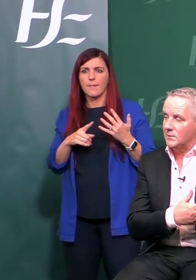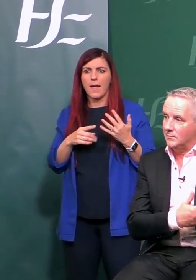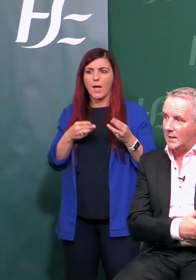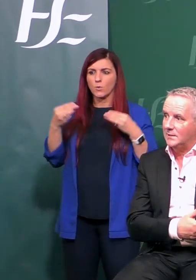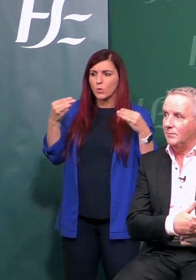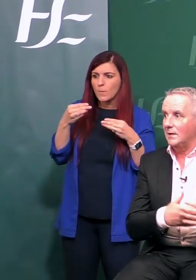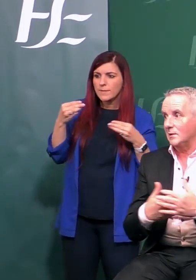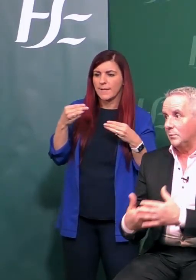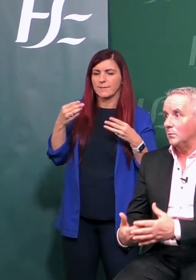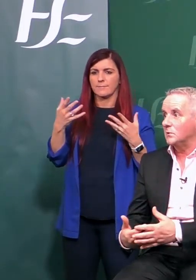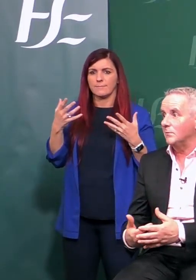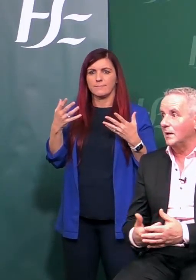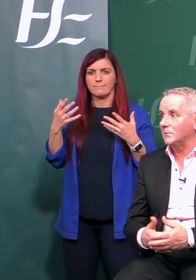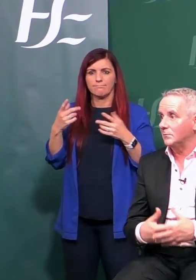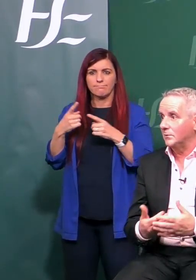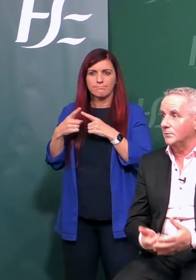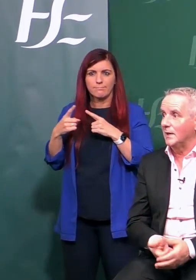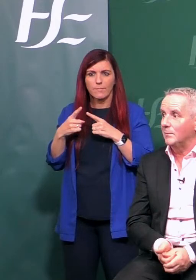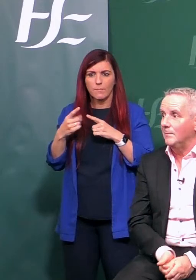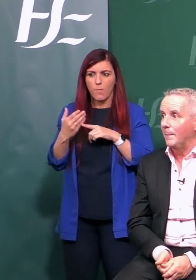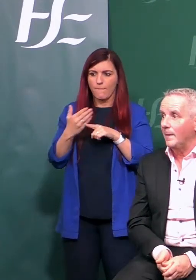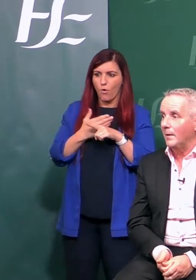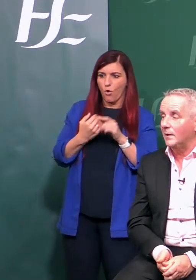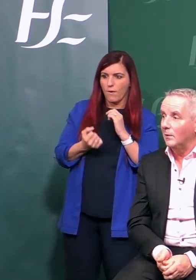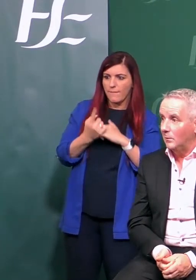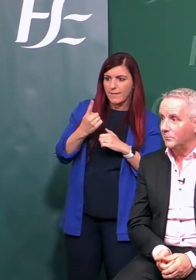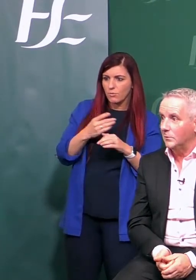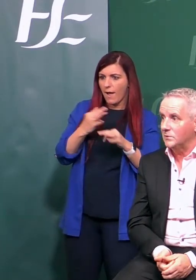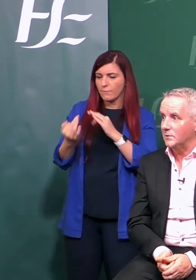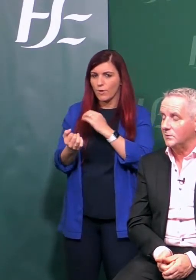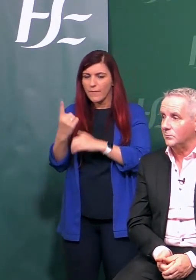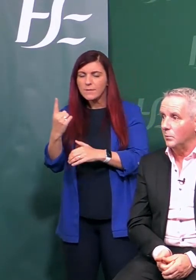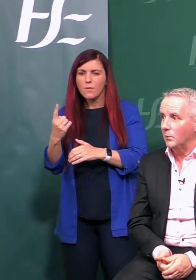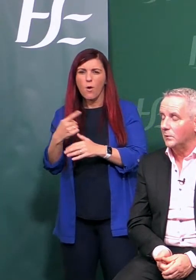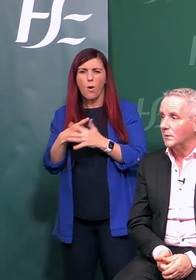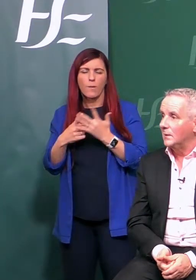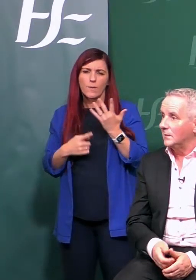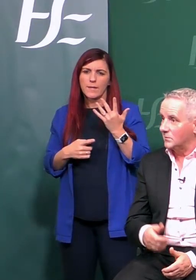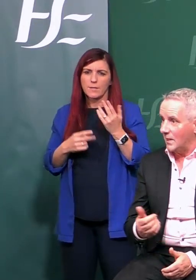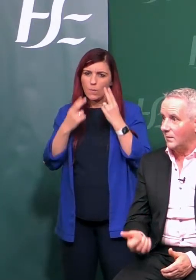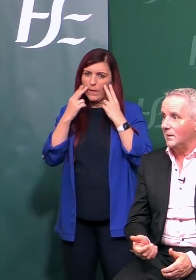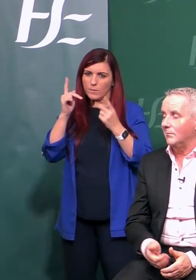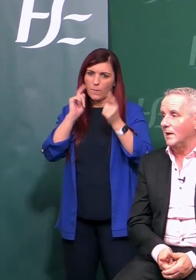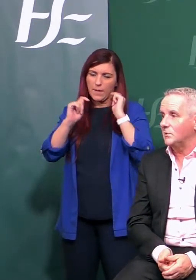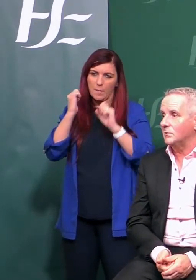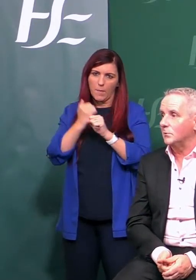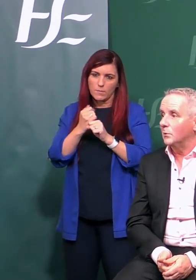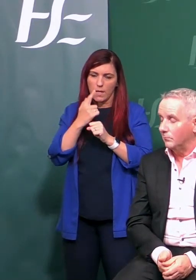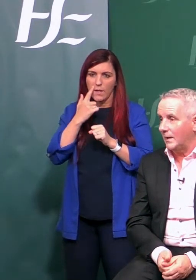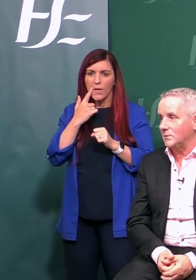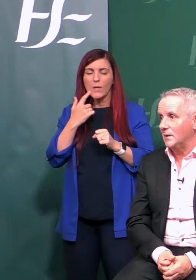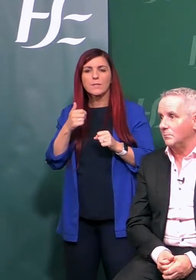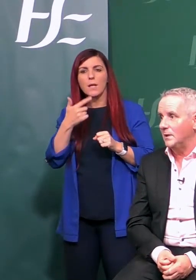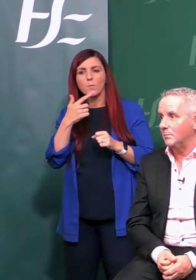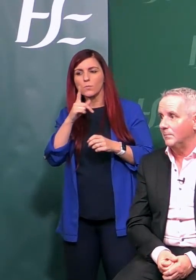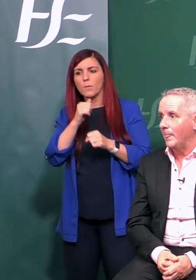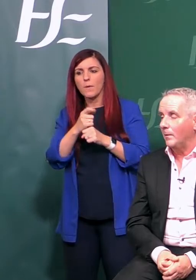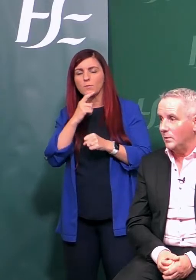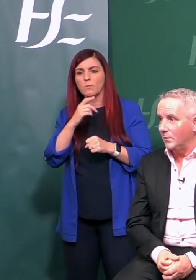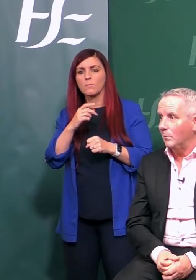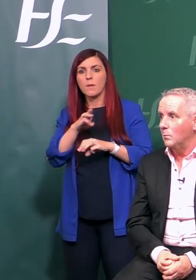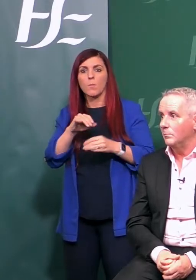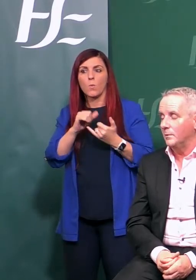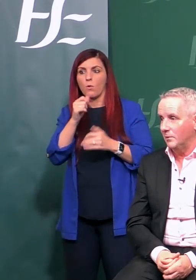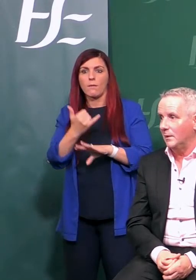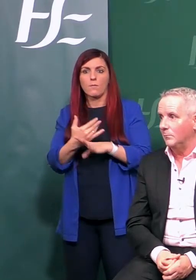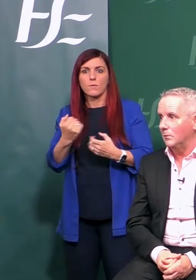we protect ourselves at the event and post the event for our family. I think all of those initiatives work. Secondly, in relation to unvaccinated people,